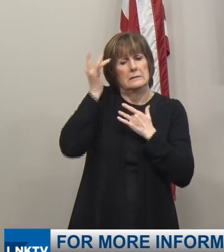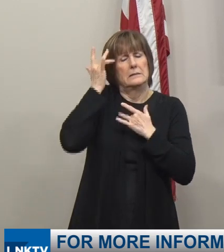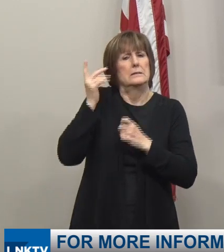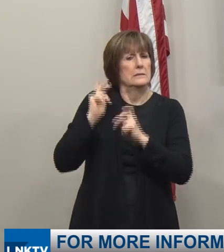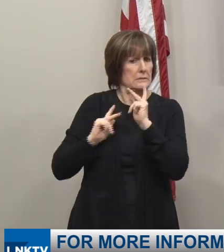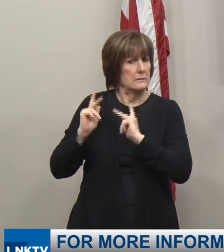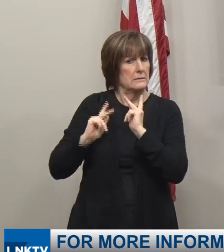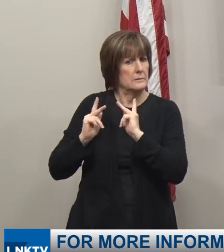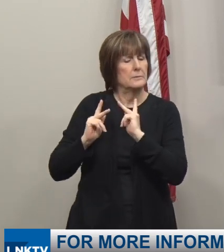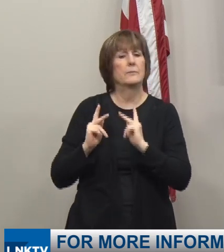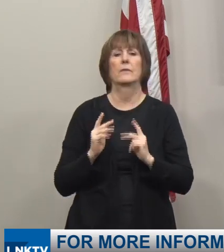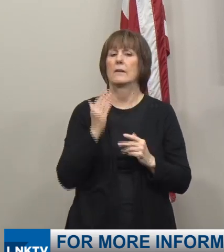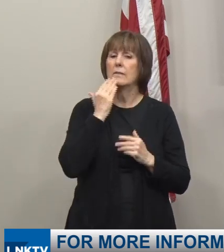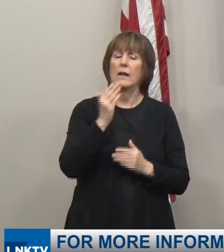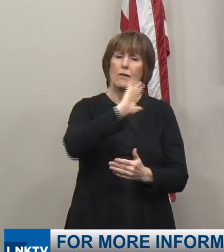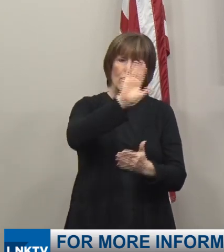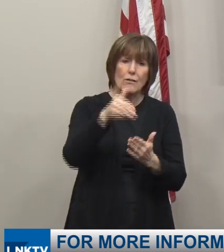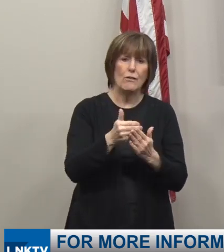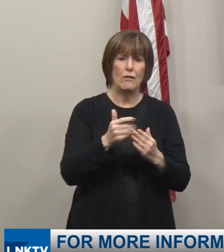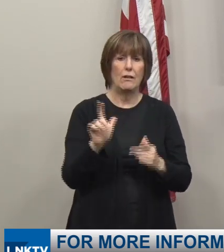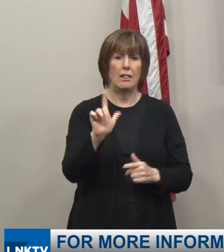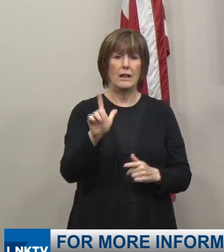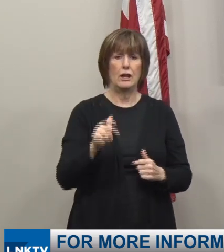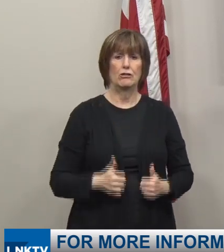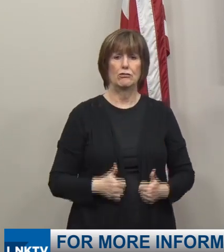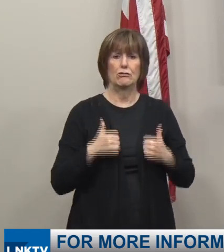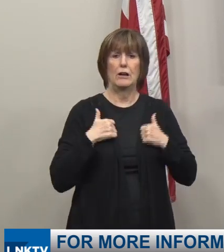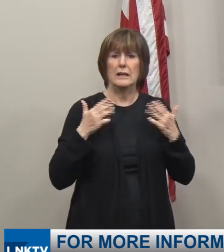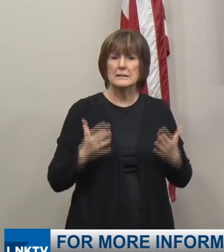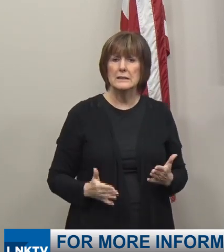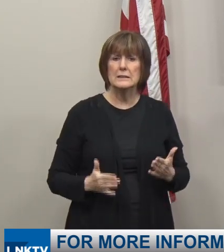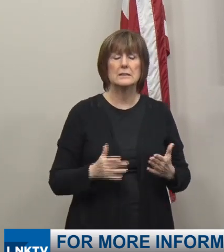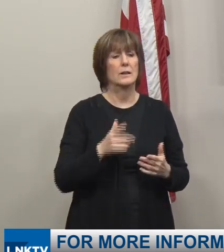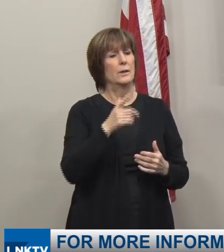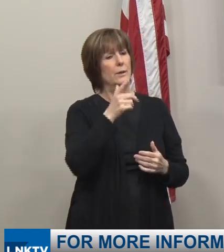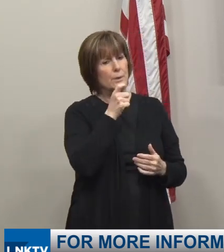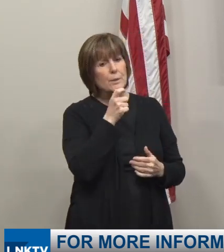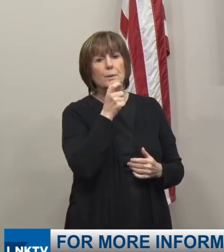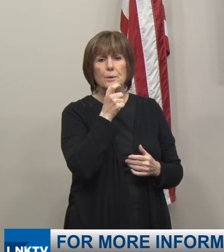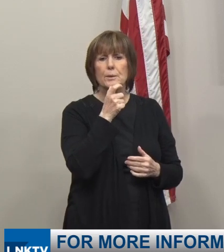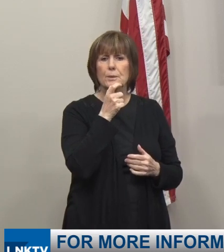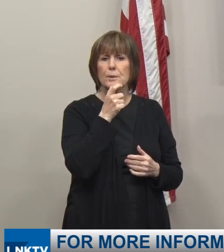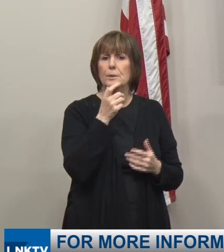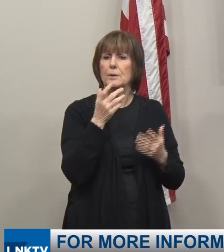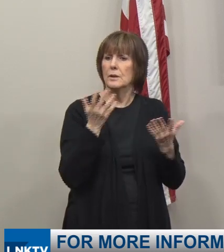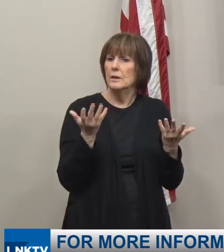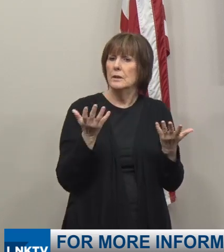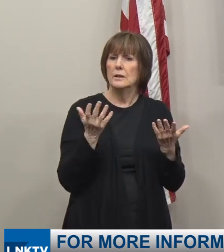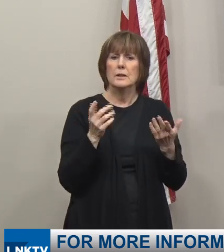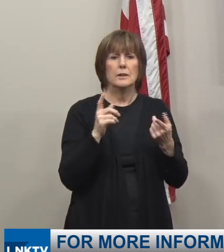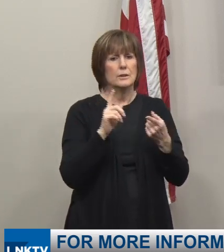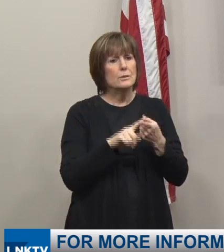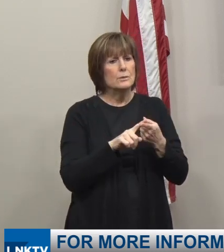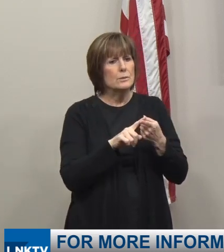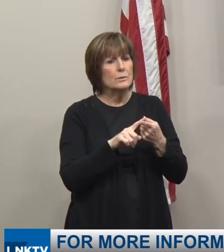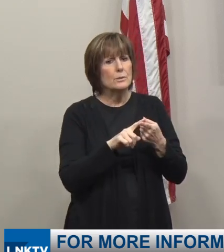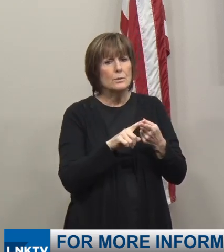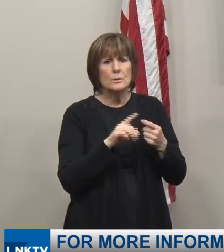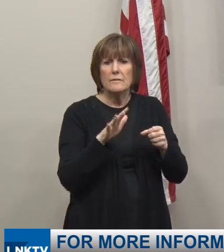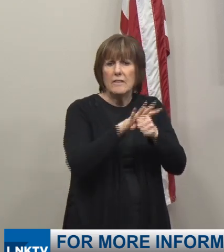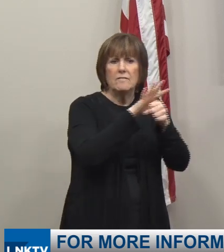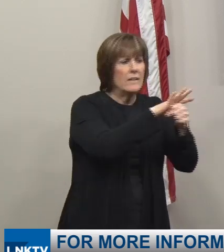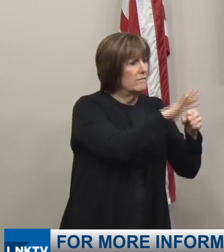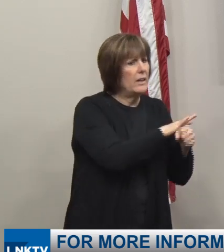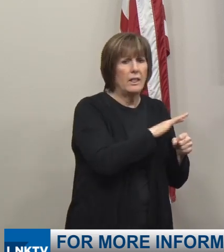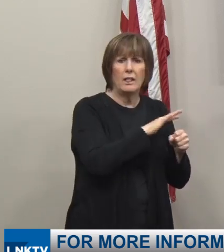of our community. I want to thank all of the Lincoln residents who are satisfying or looking to satisfy these newly emerging needs in